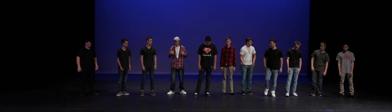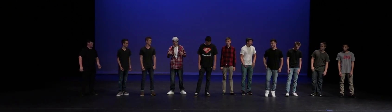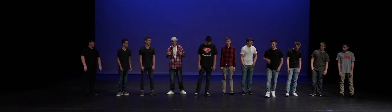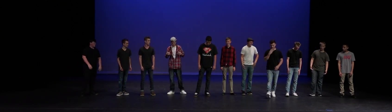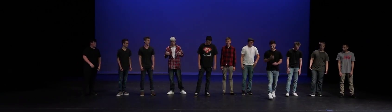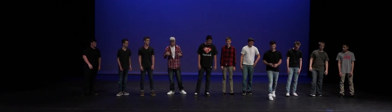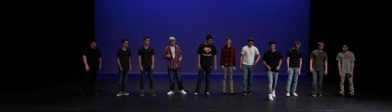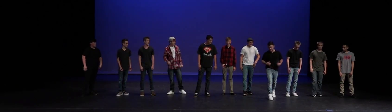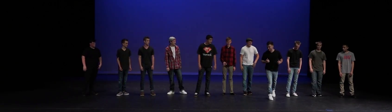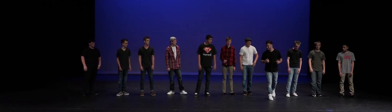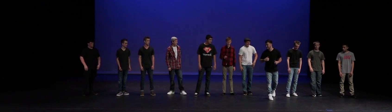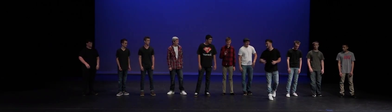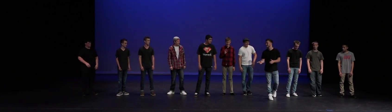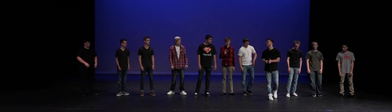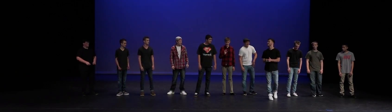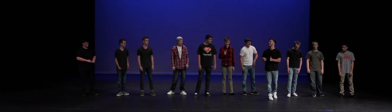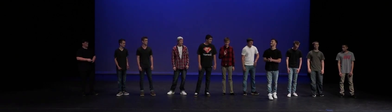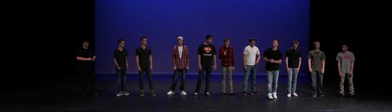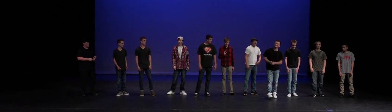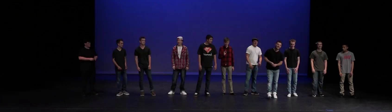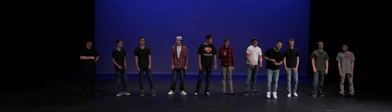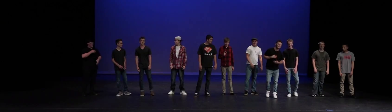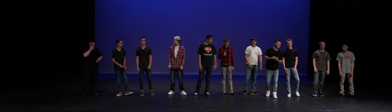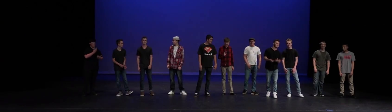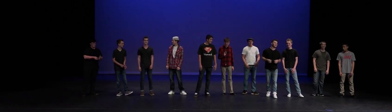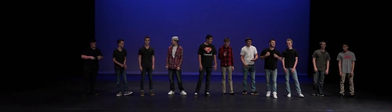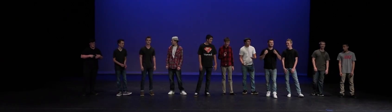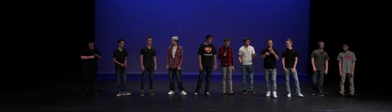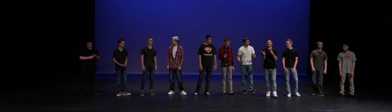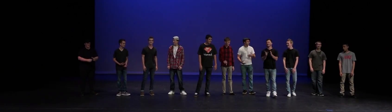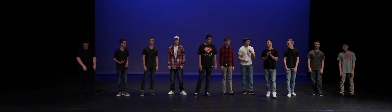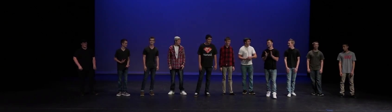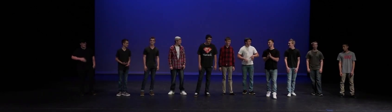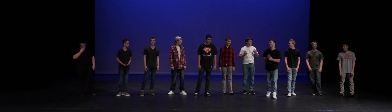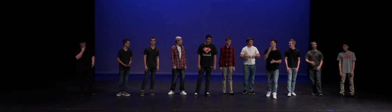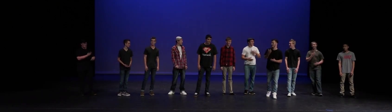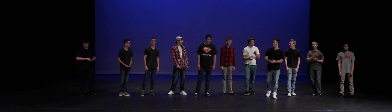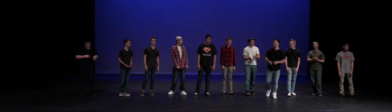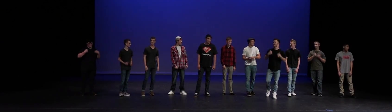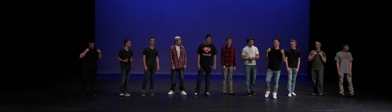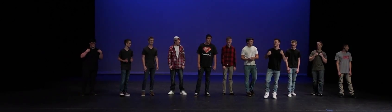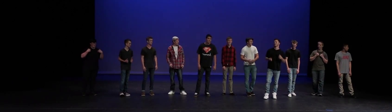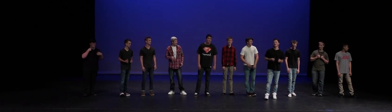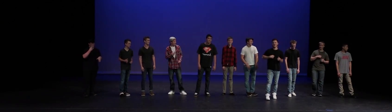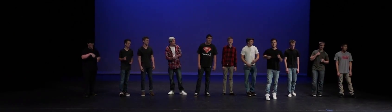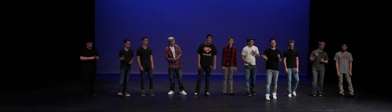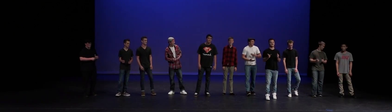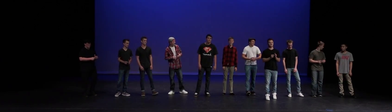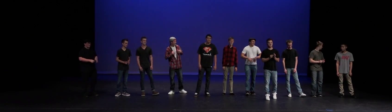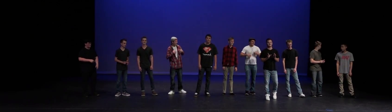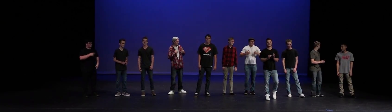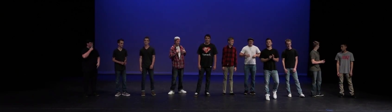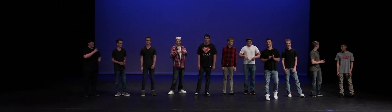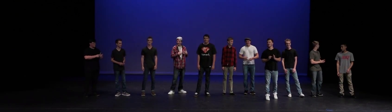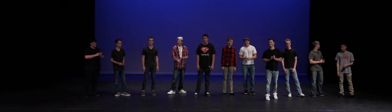a battle. It's a fine life where I want, carrying a battle. it's a fine life where want, carrying a battle.